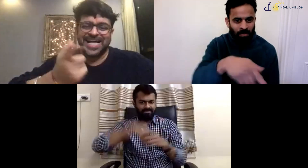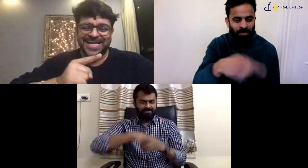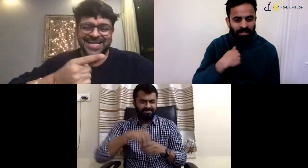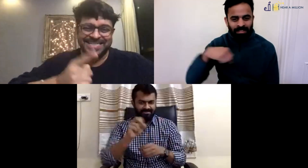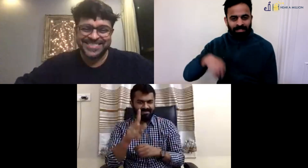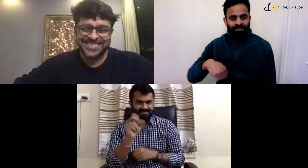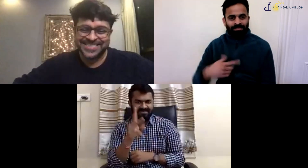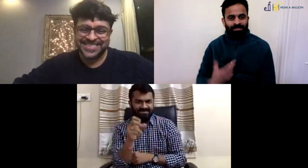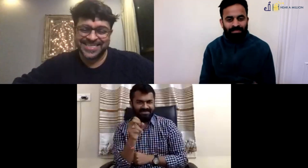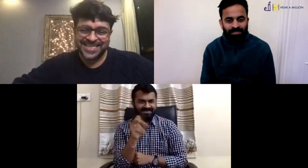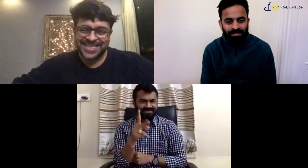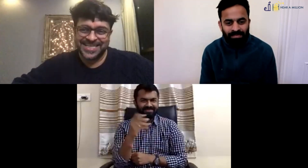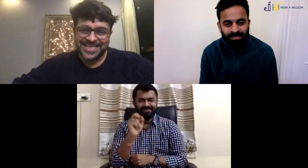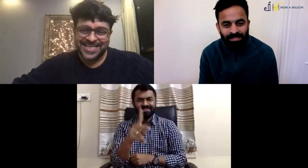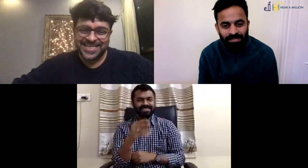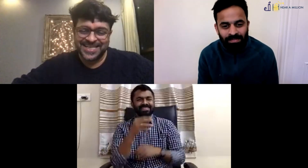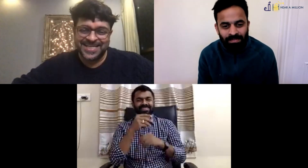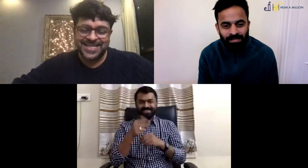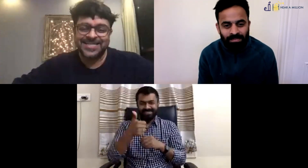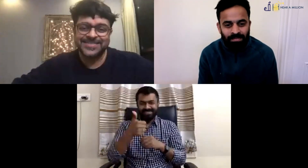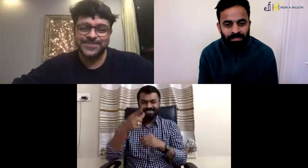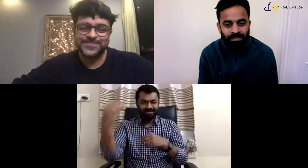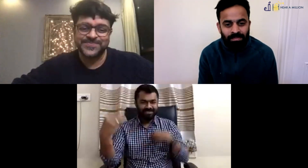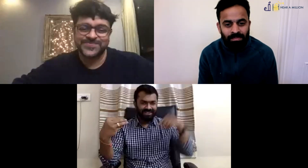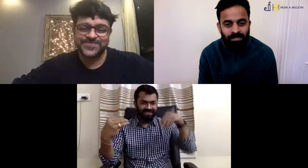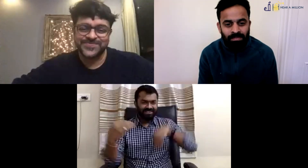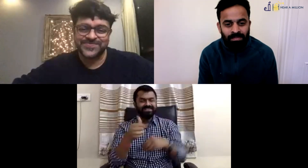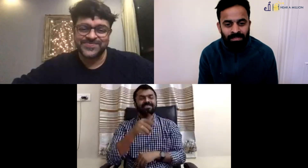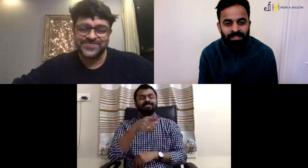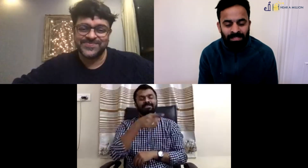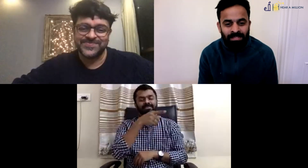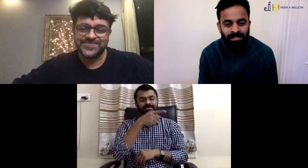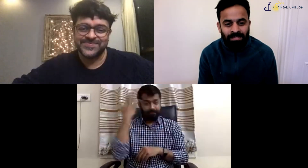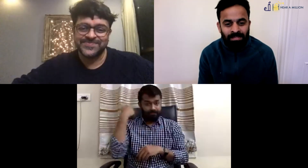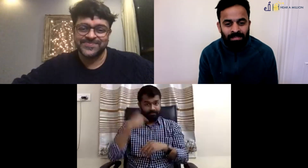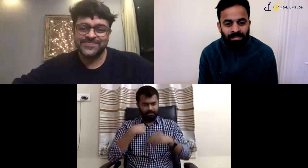Um, you there? You would know better. Okay, okay.